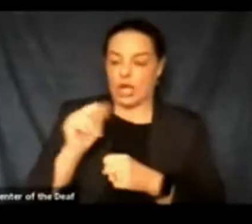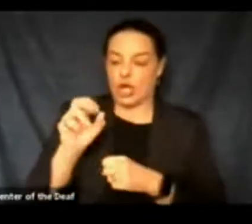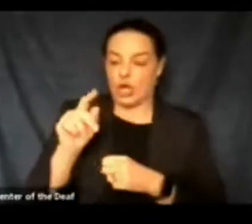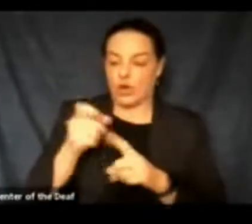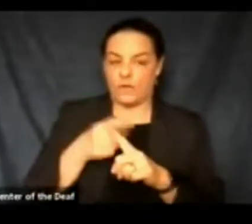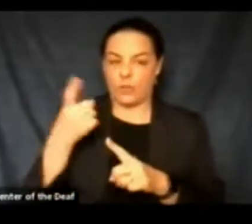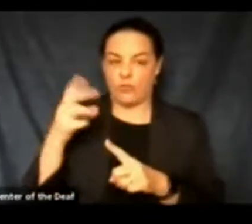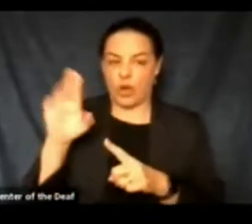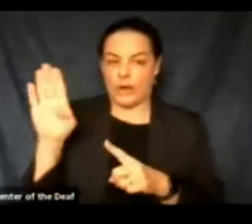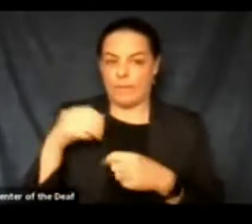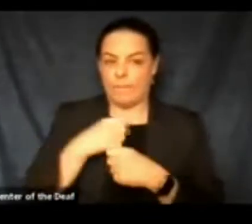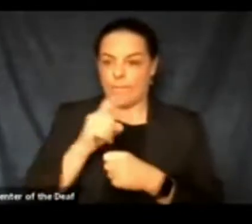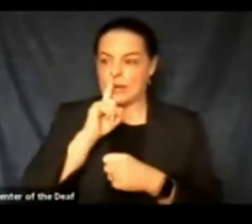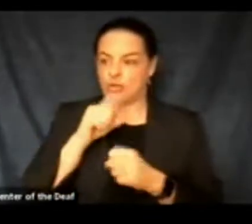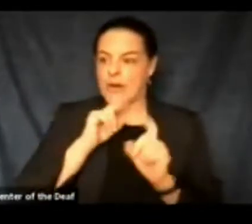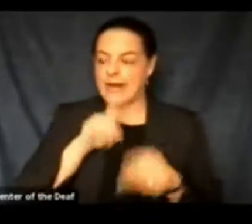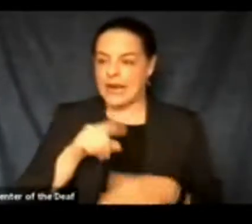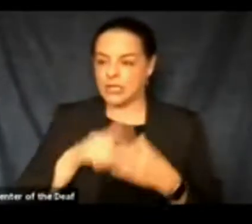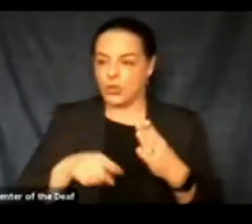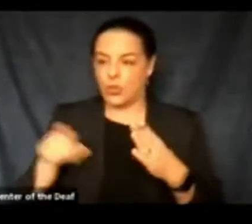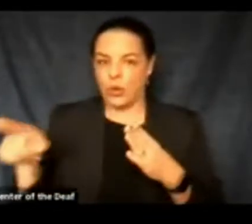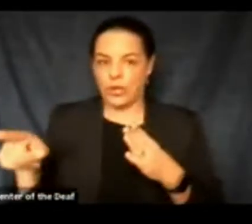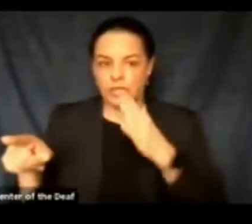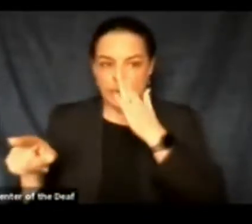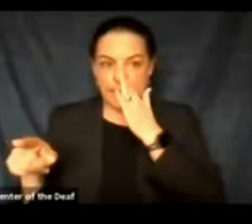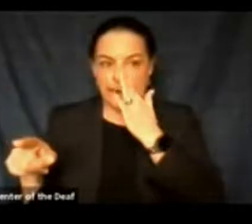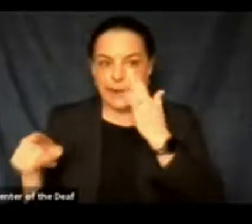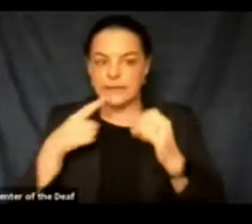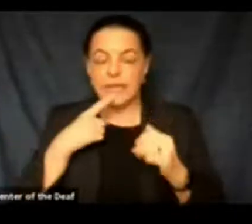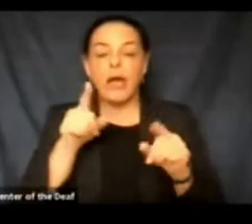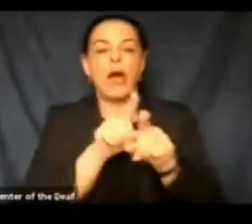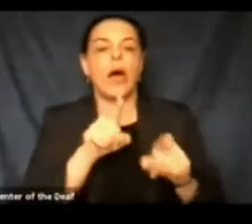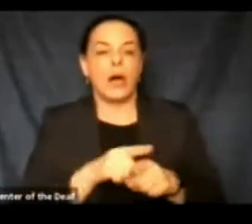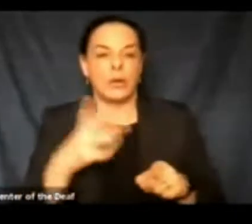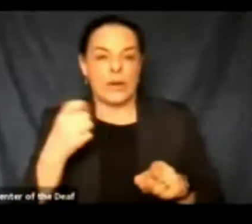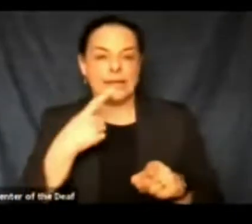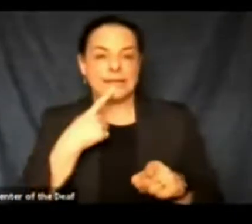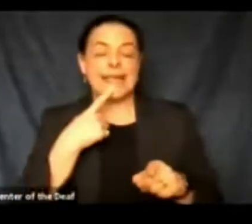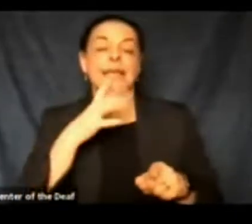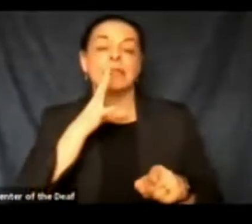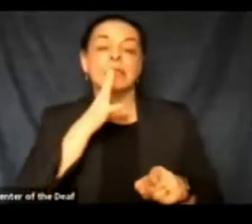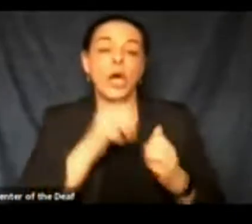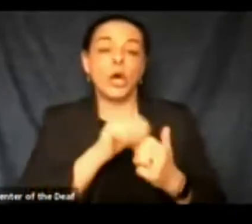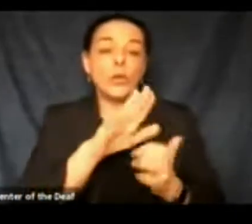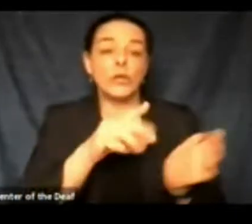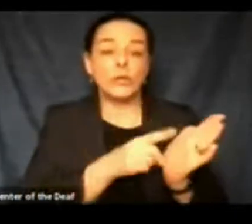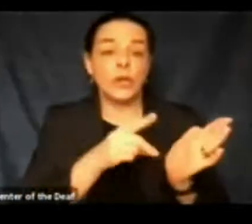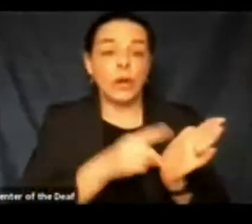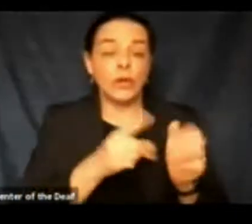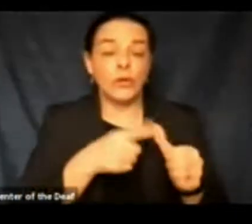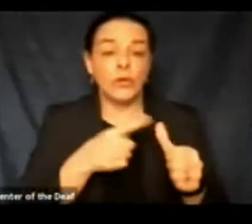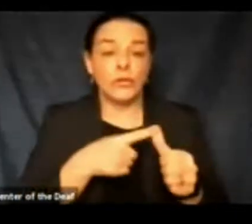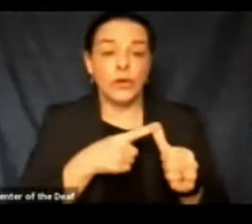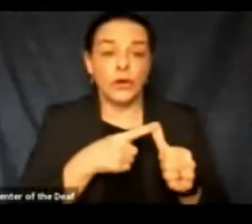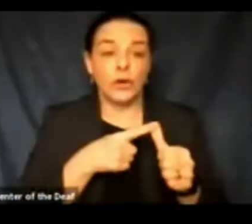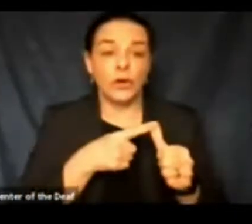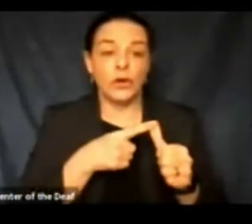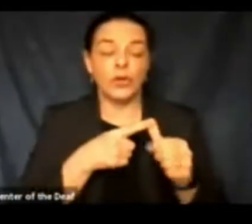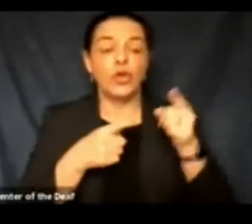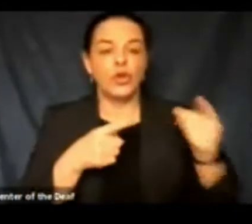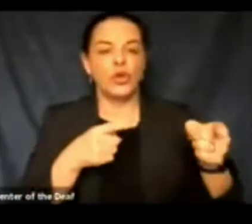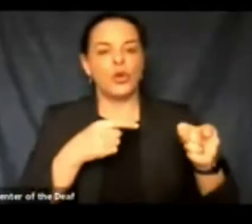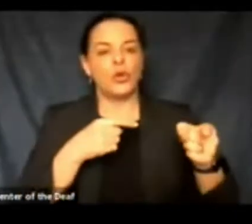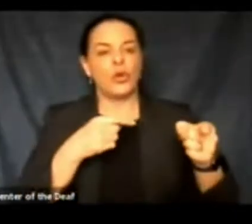sure that I answer what she's wanting me to add. We also always say talk to your doctor. You have a decreased risk